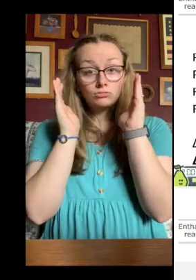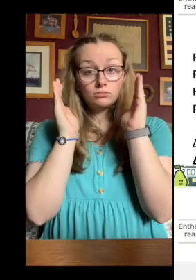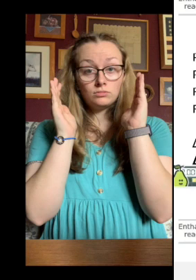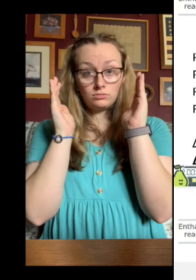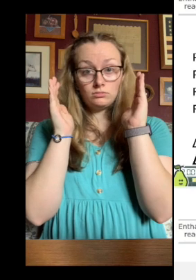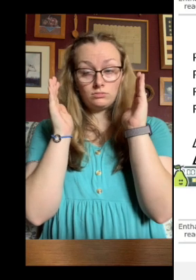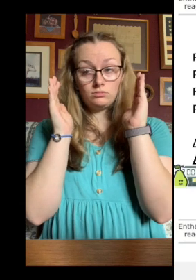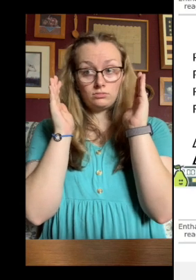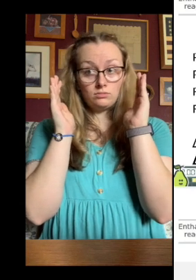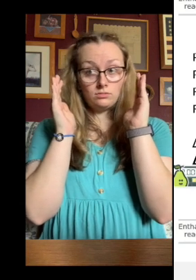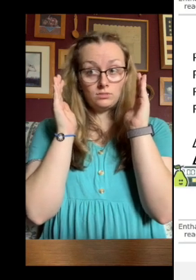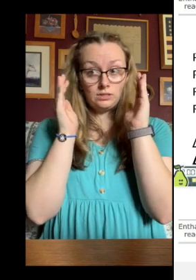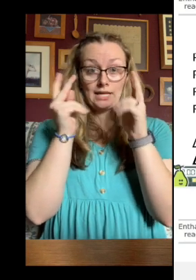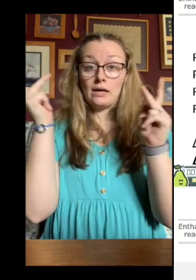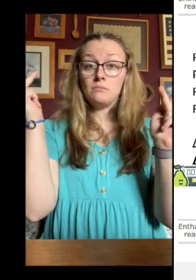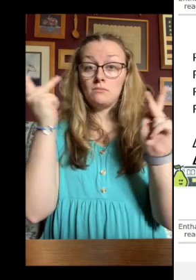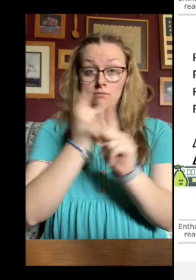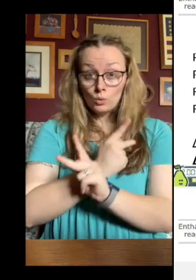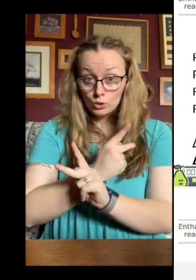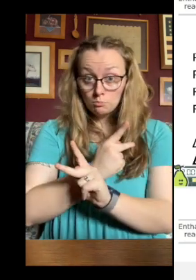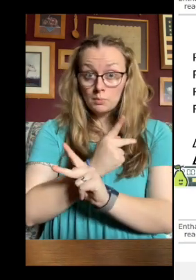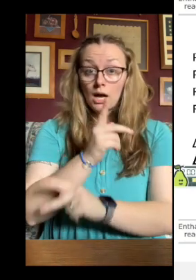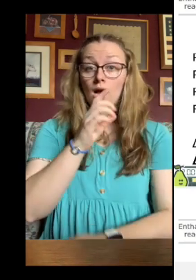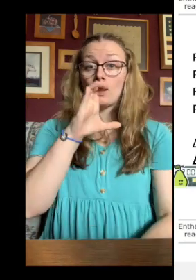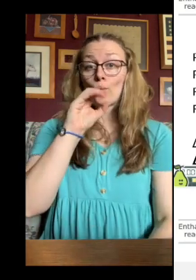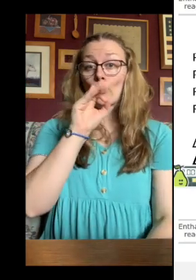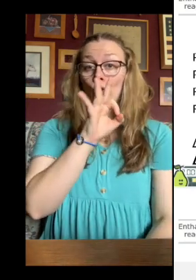they multiplied by the coefficients.